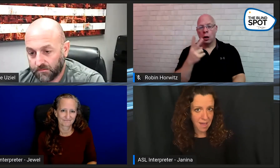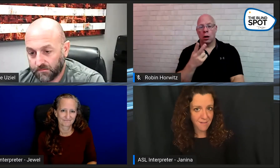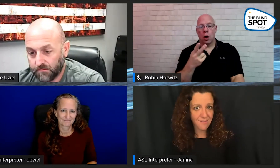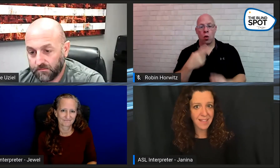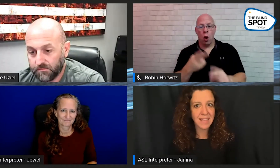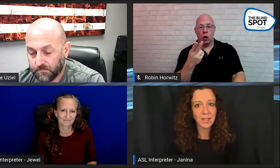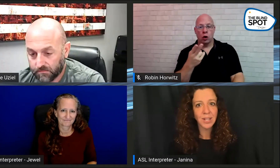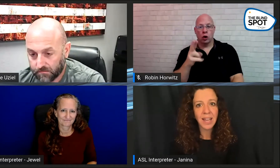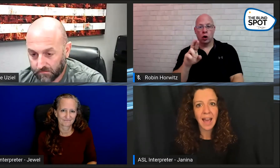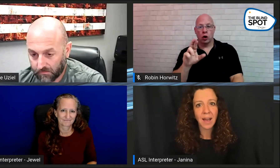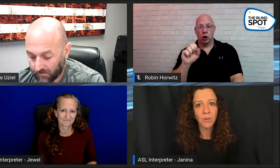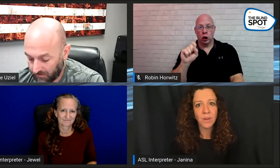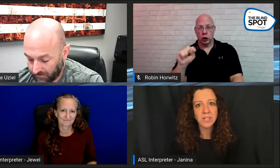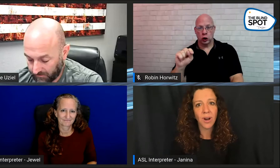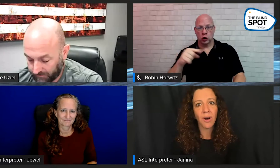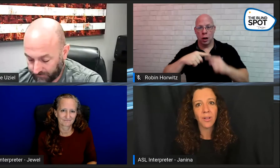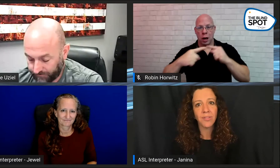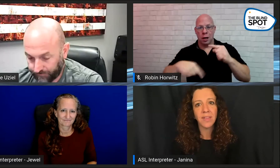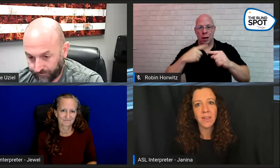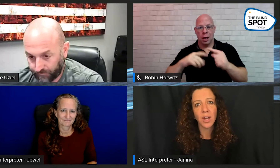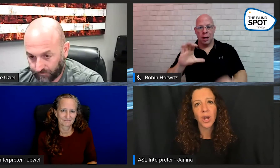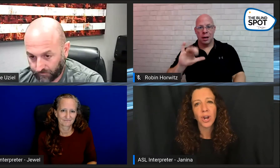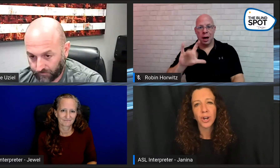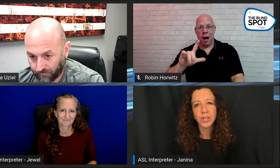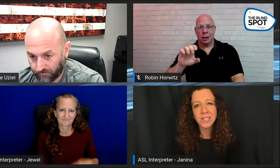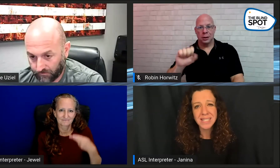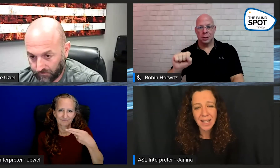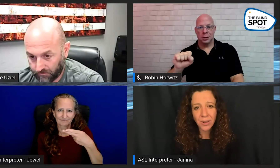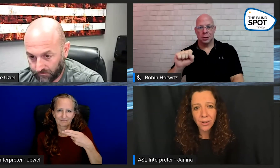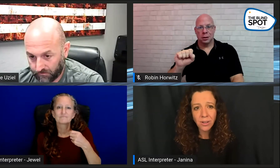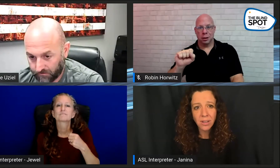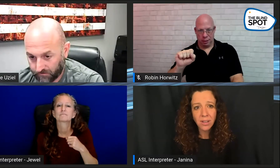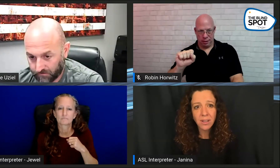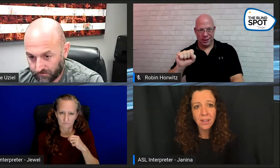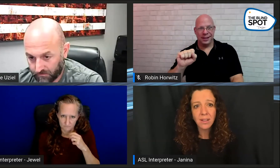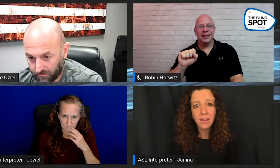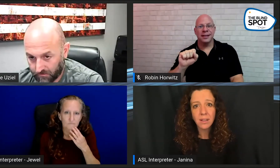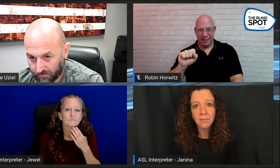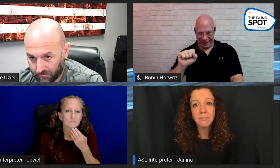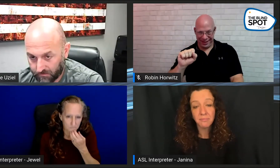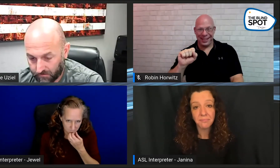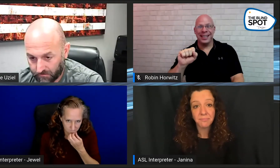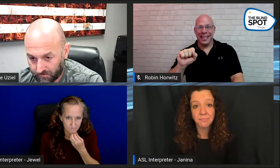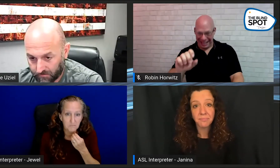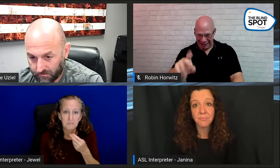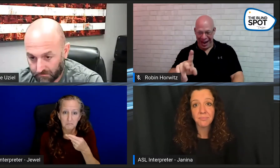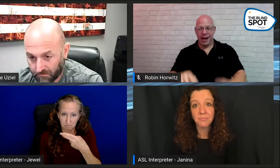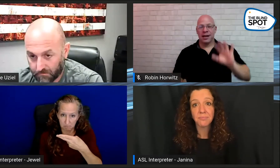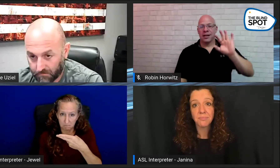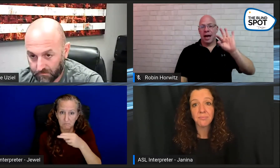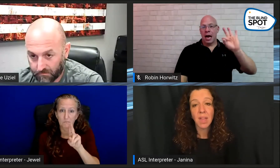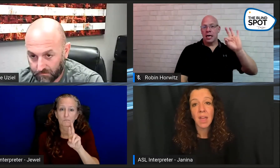that wave is I look at what's called the Erst Cycle.